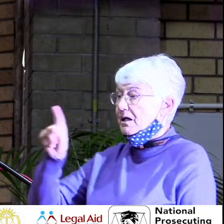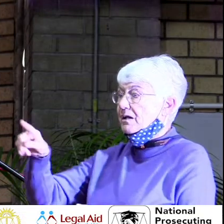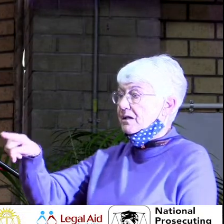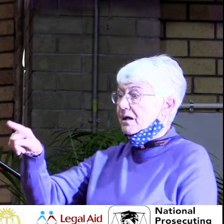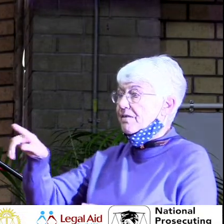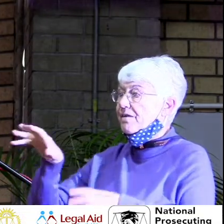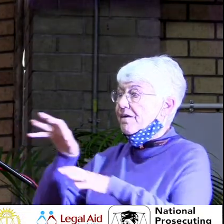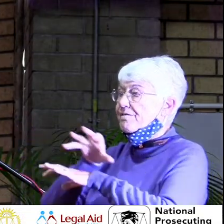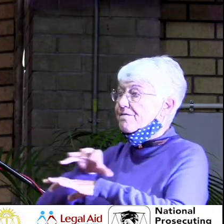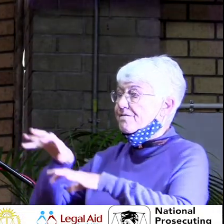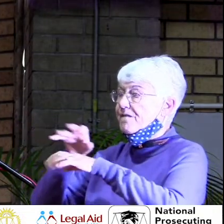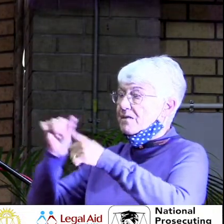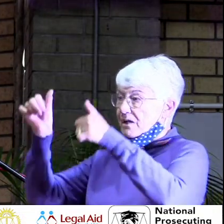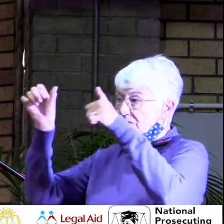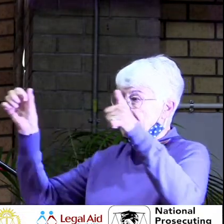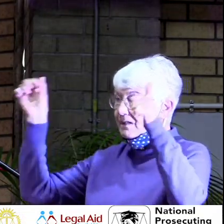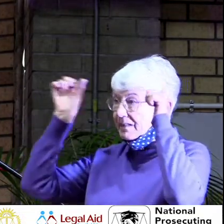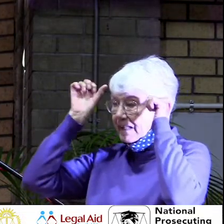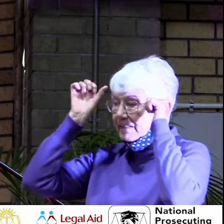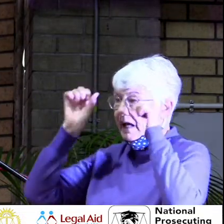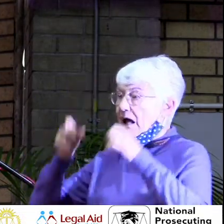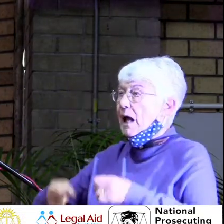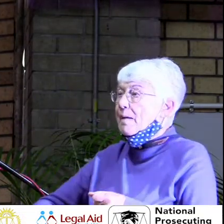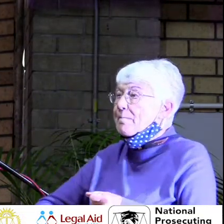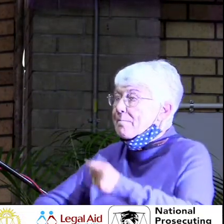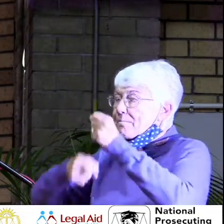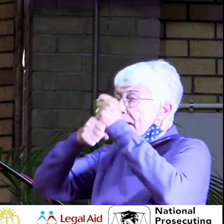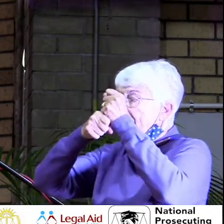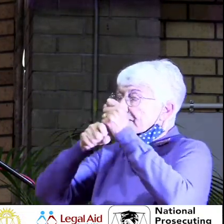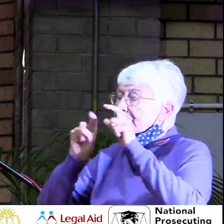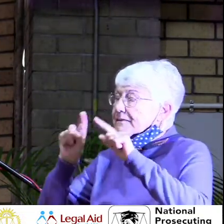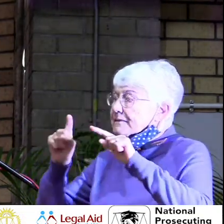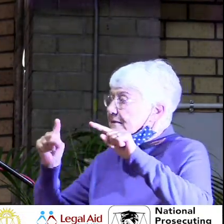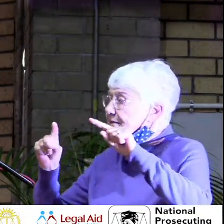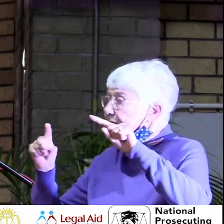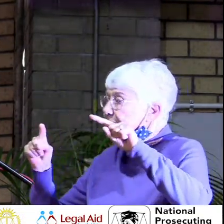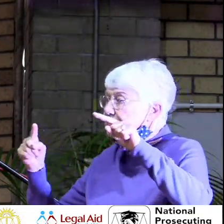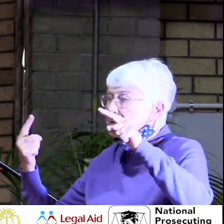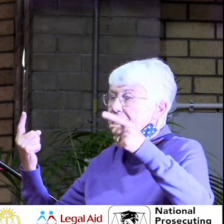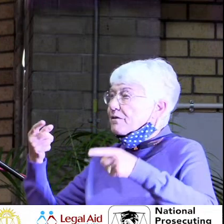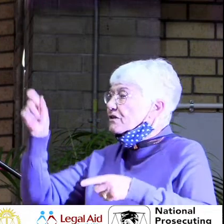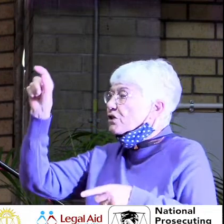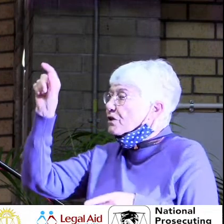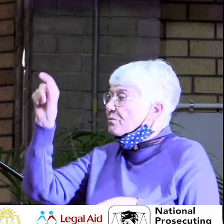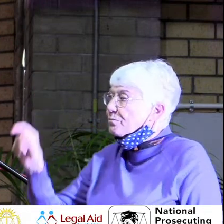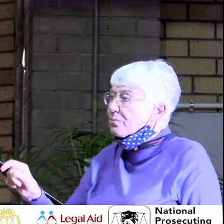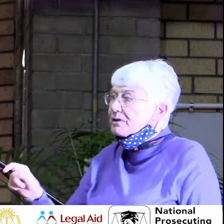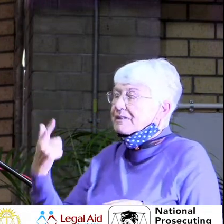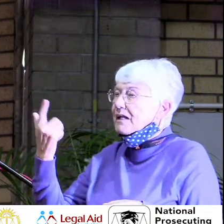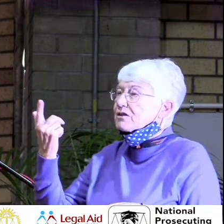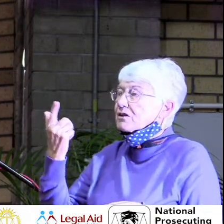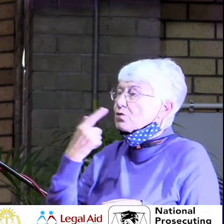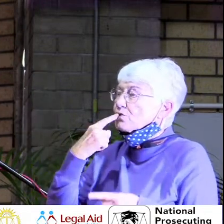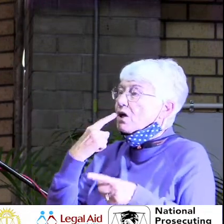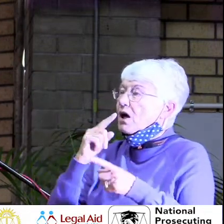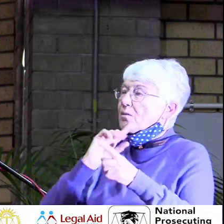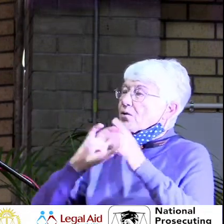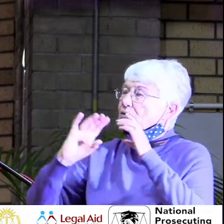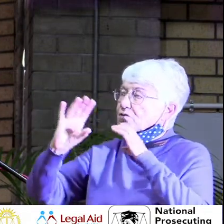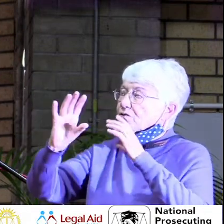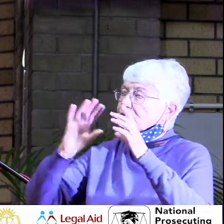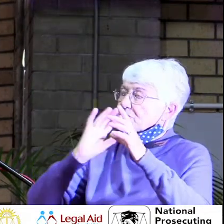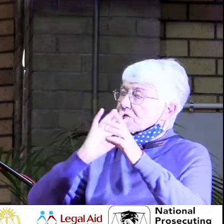that. Maintenance issues, we didn't get an opportunity to present about that. You know, processes for application